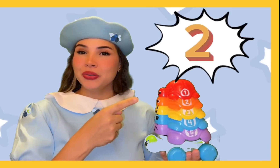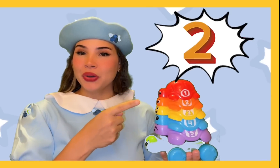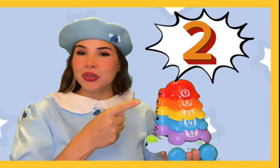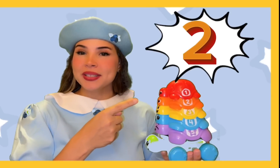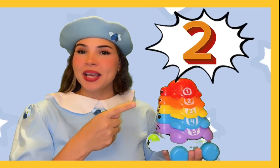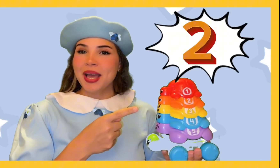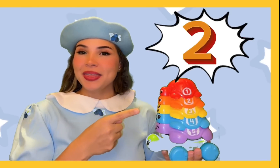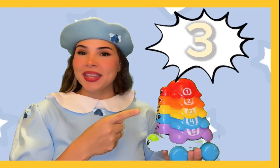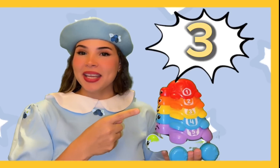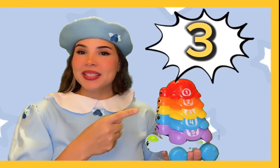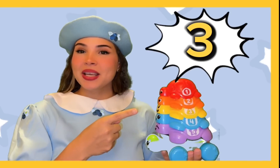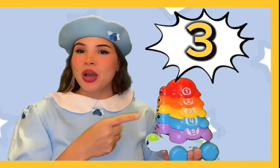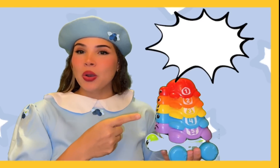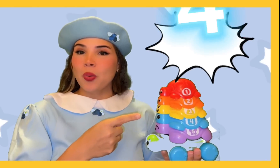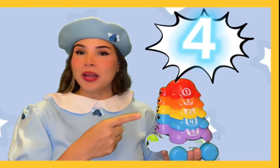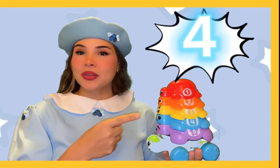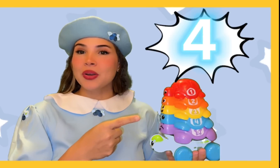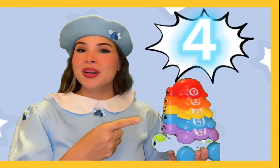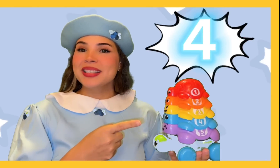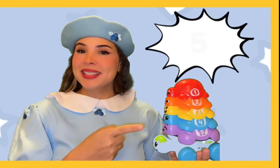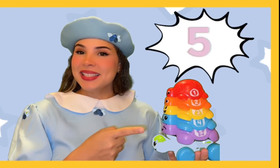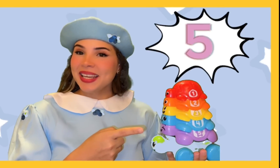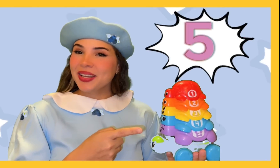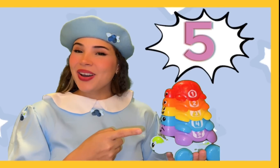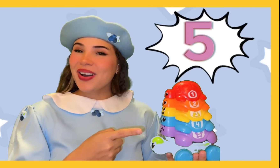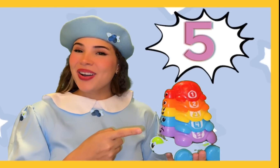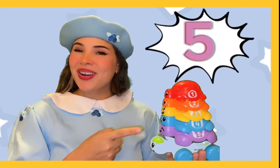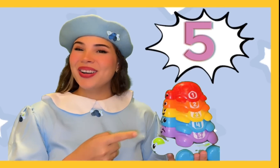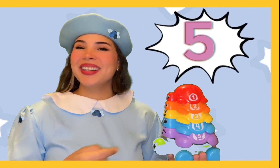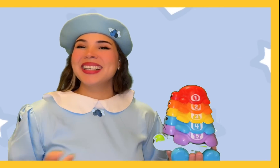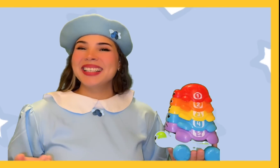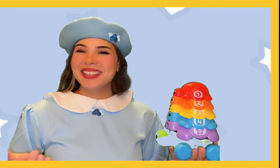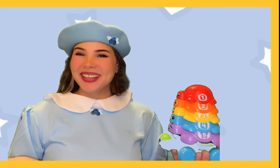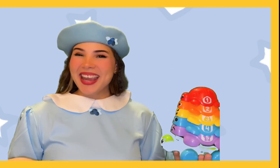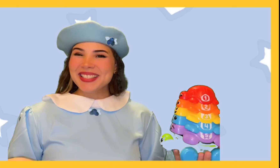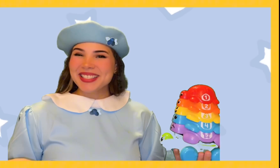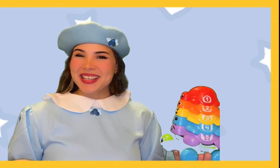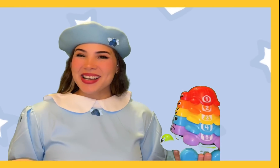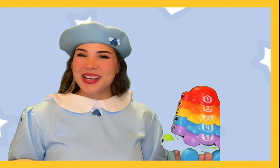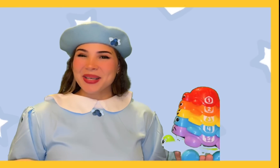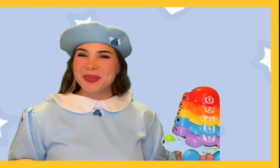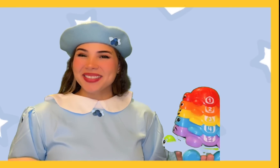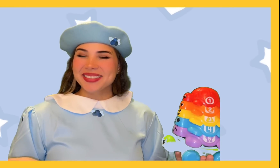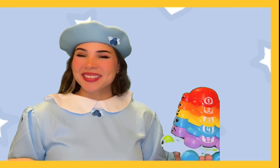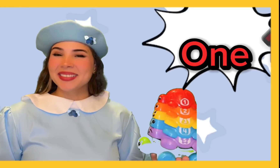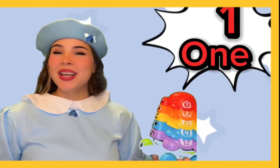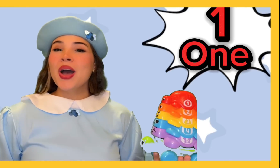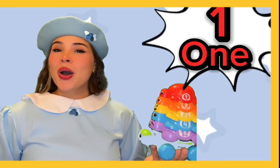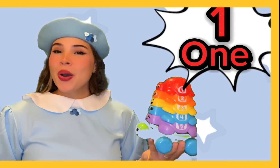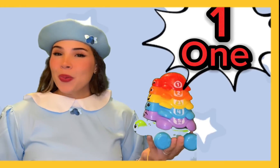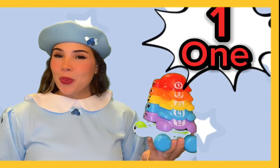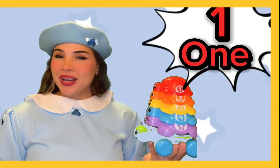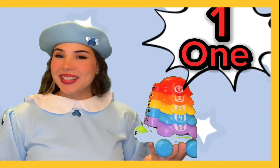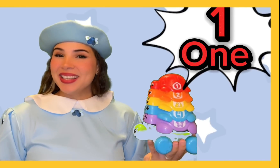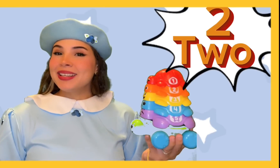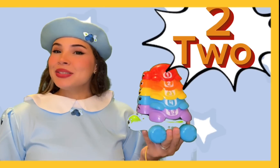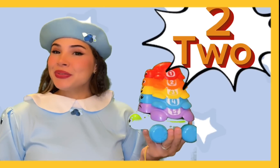2, 3, 4, 5. Great job. 1,